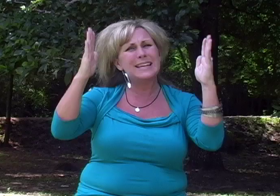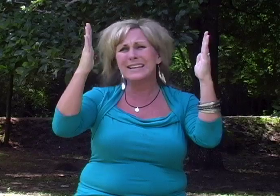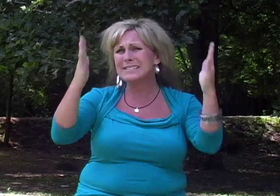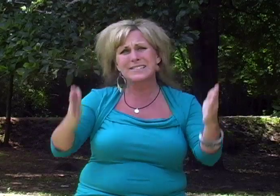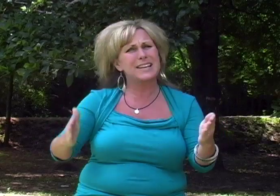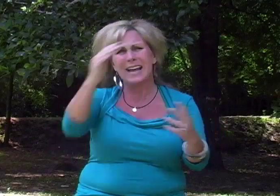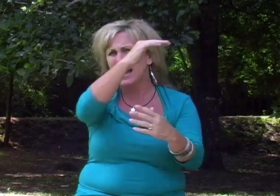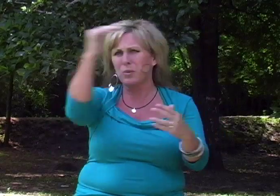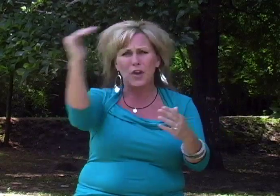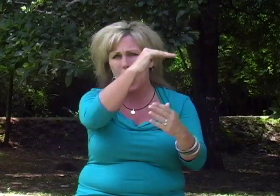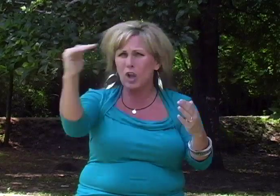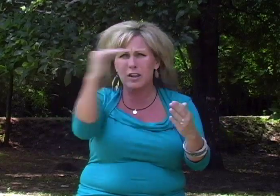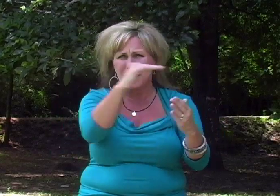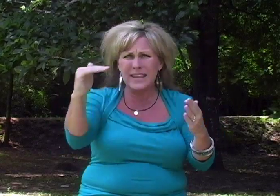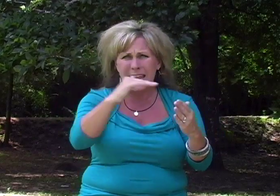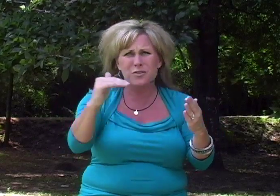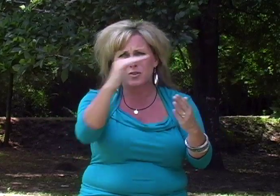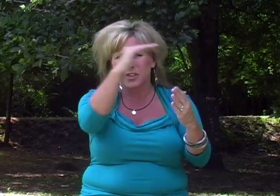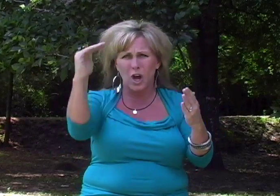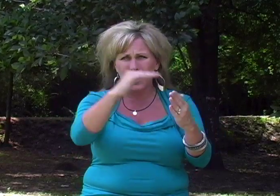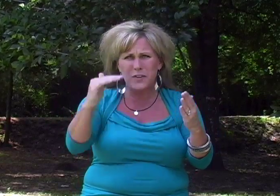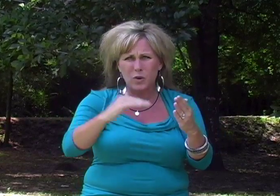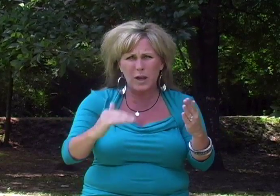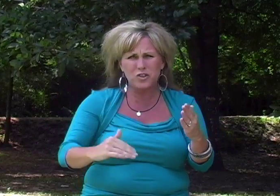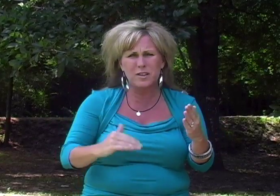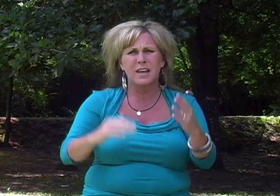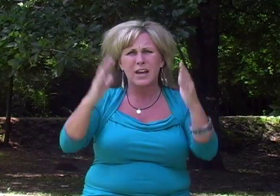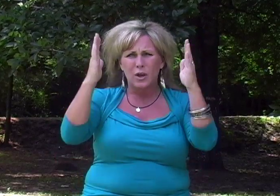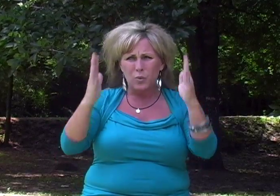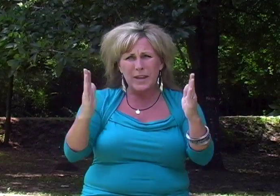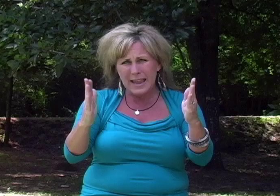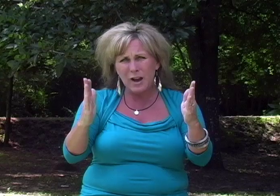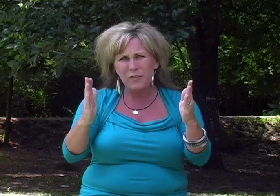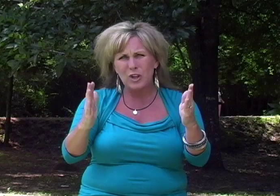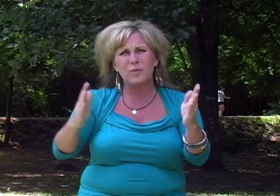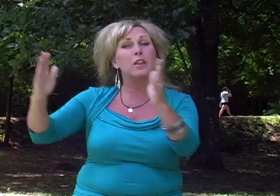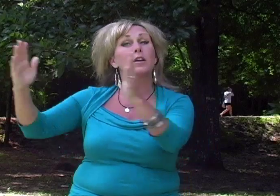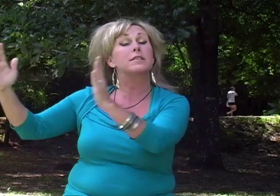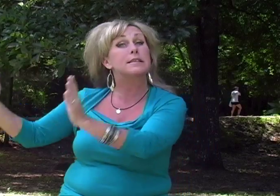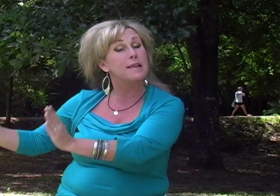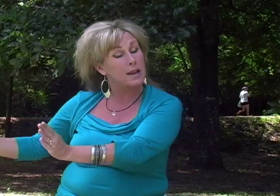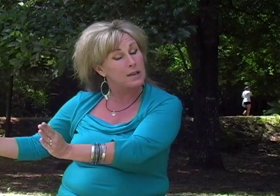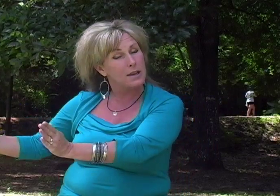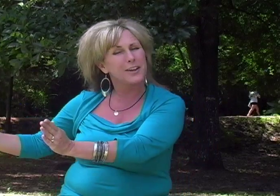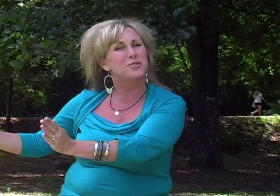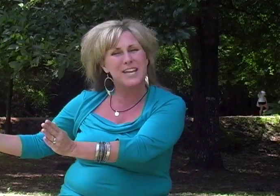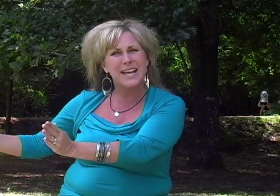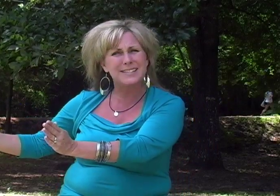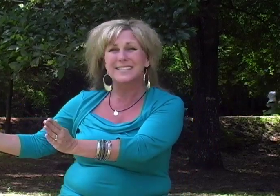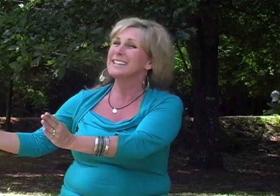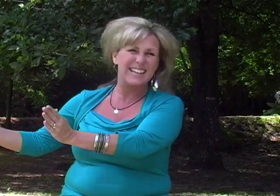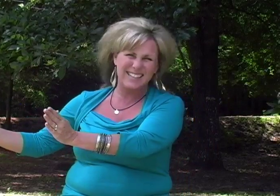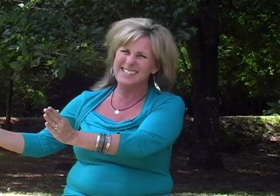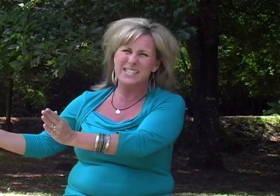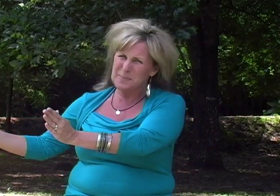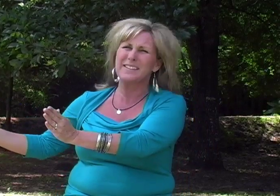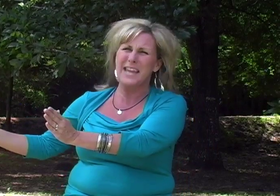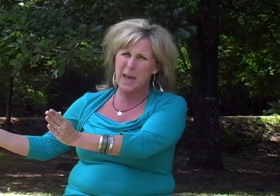get a study guide with all of the answers and all of the questions written out for you that looks exactly like your test. That doesn't typically happen